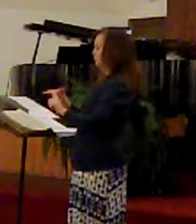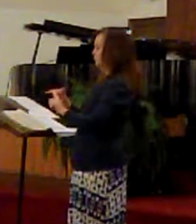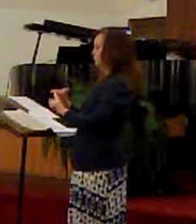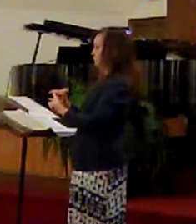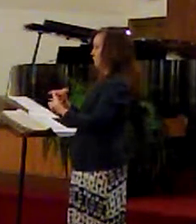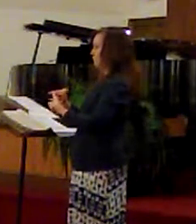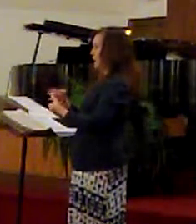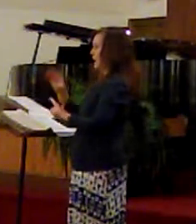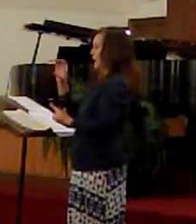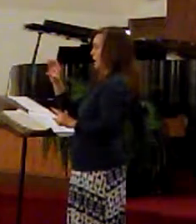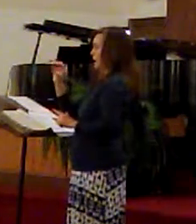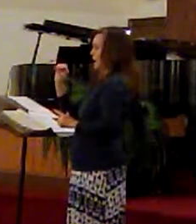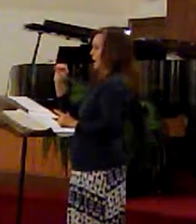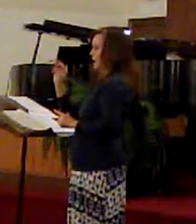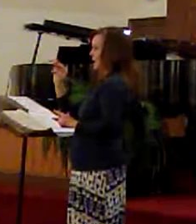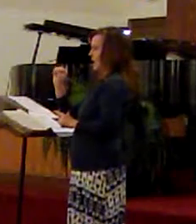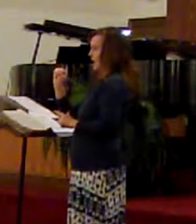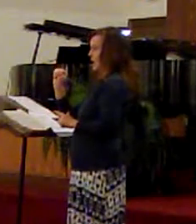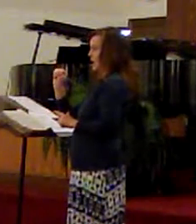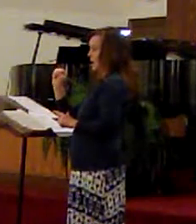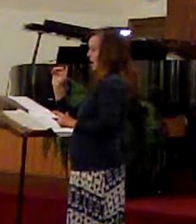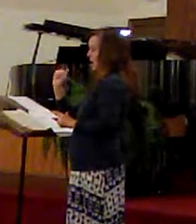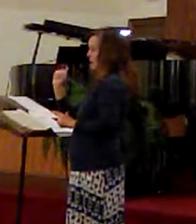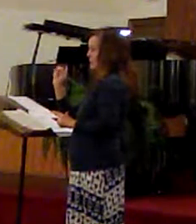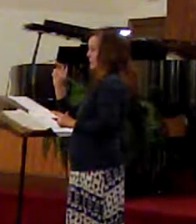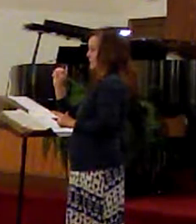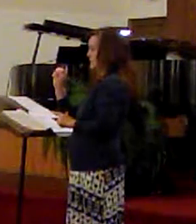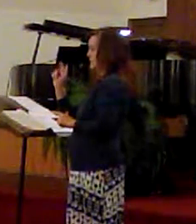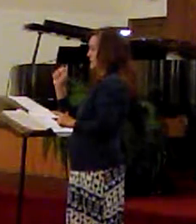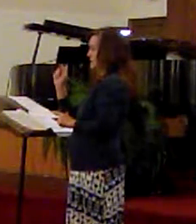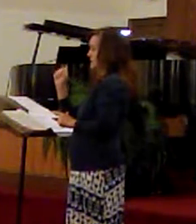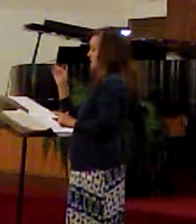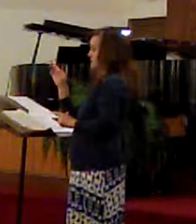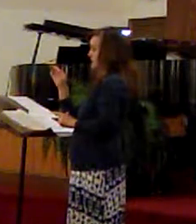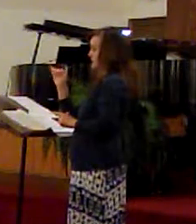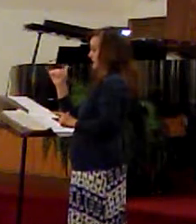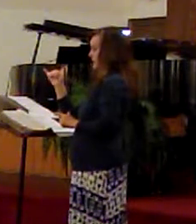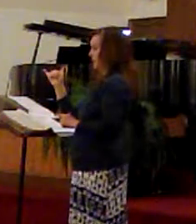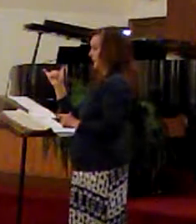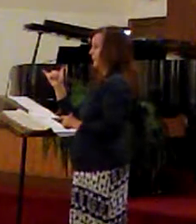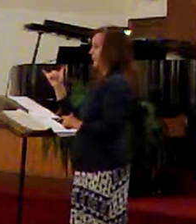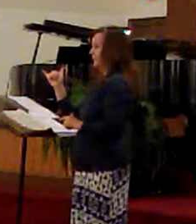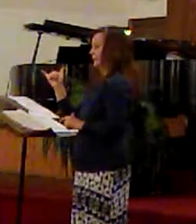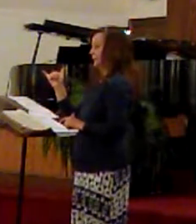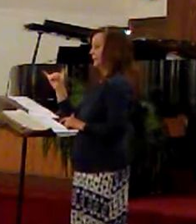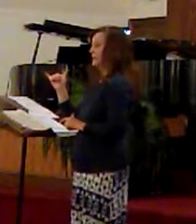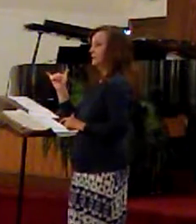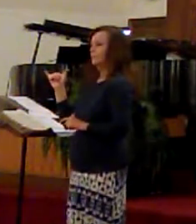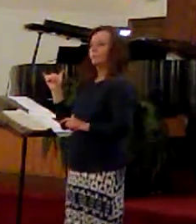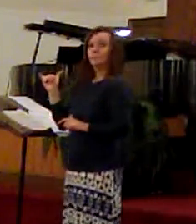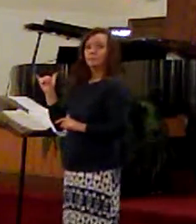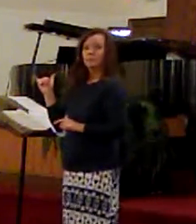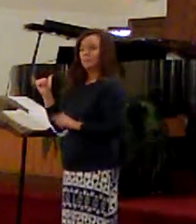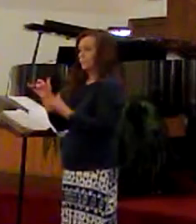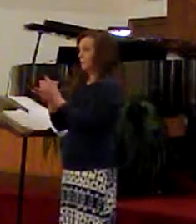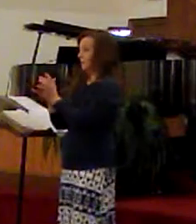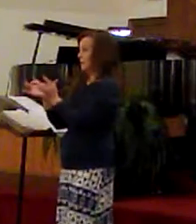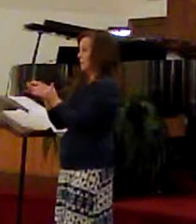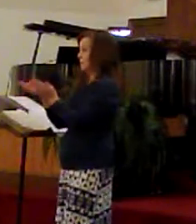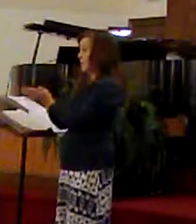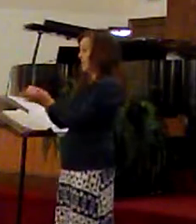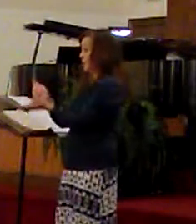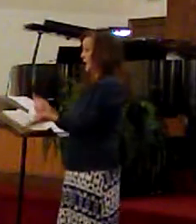commentaries. Now this is a bit of warning / information here. Commentaries, Bible